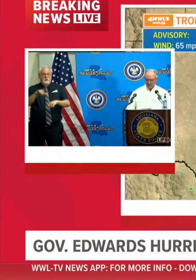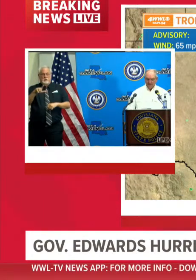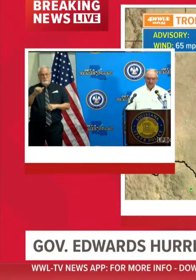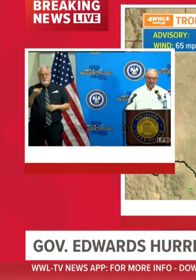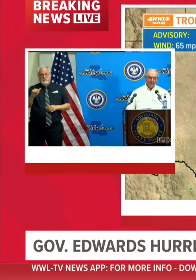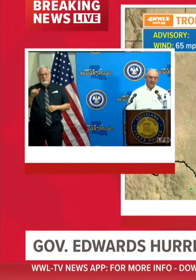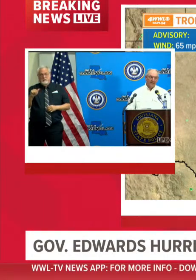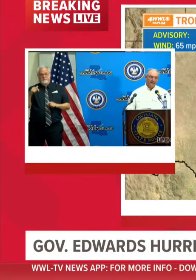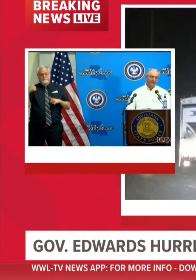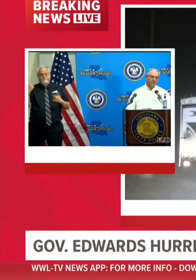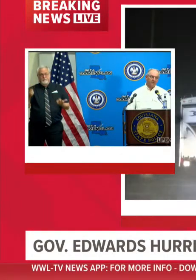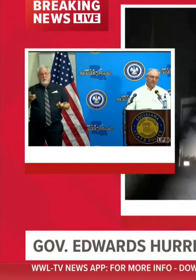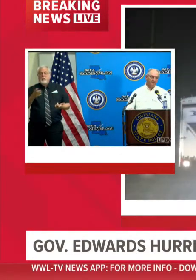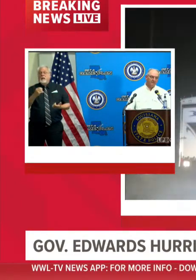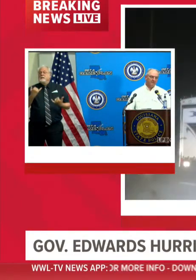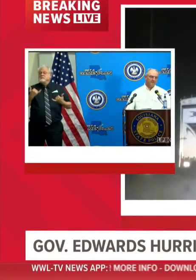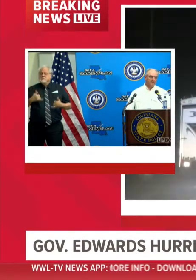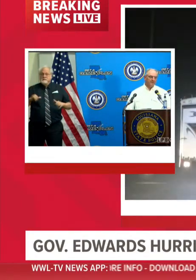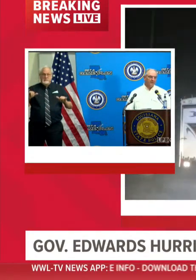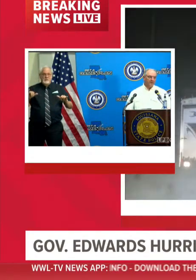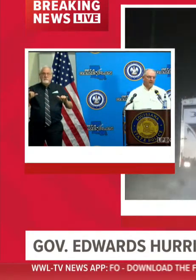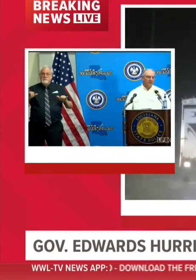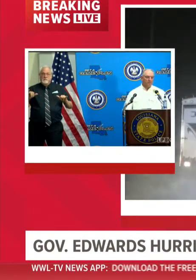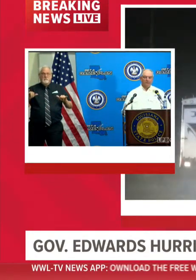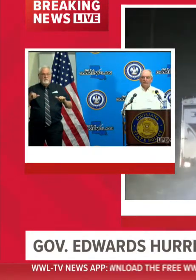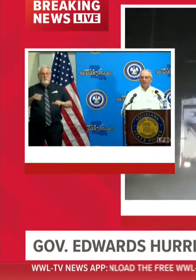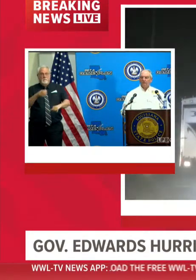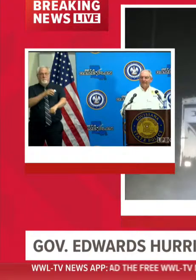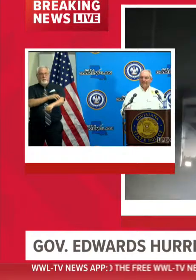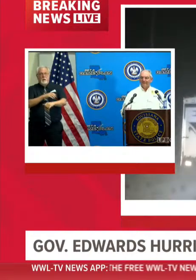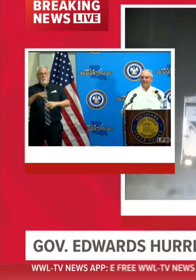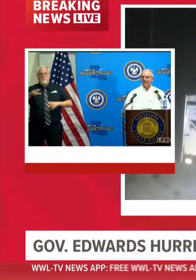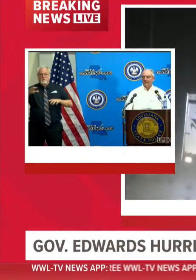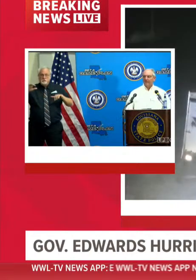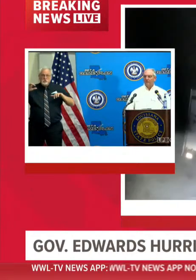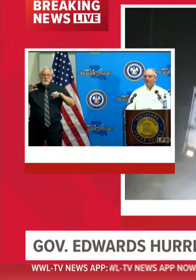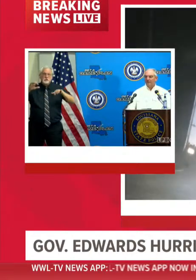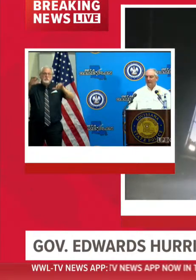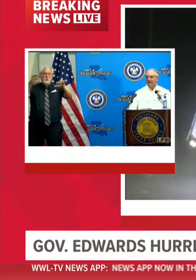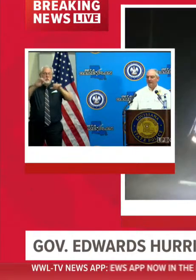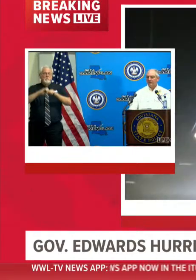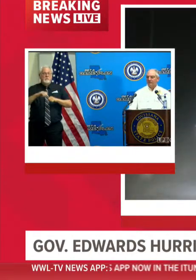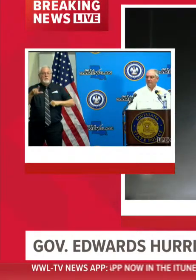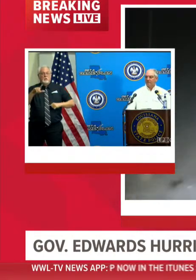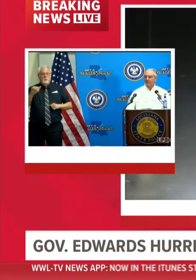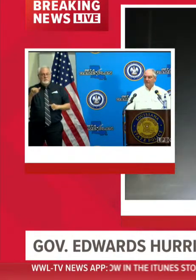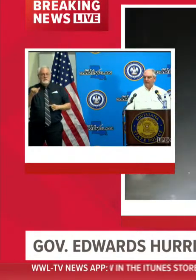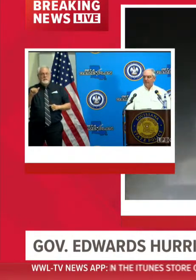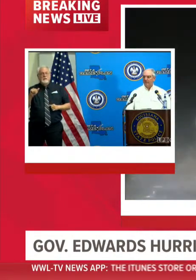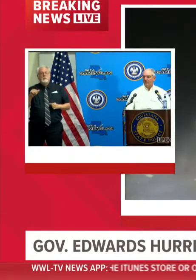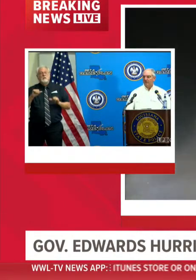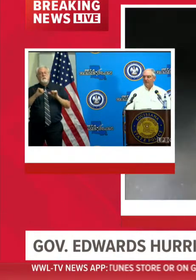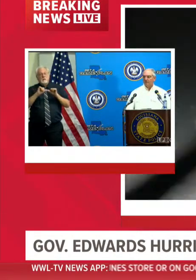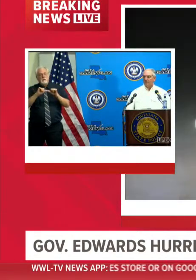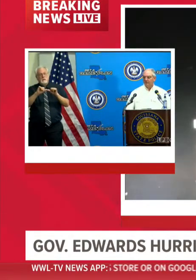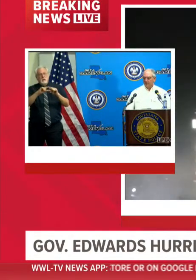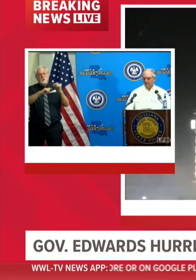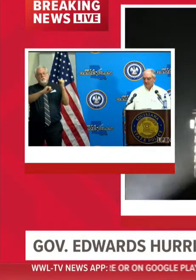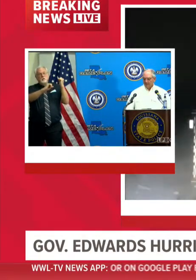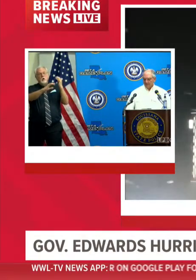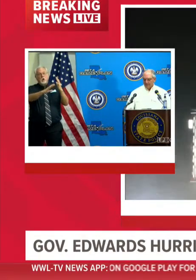Louisiana. And it is still a powerful storm that is in the state of Louisiana that is continuing to